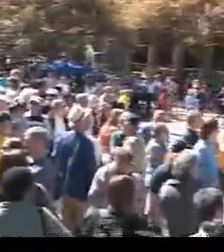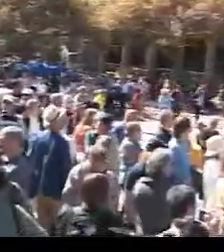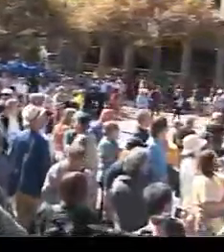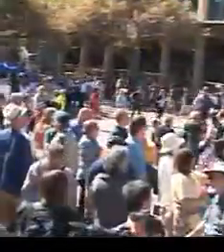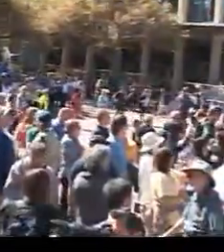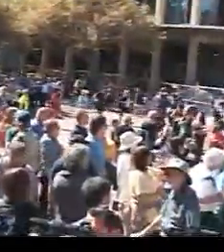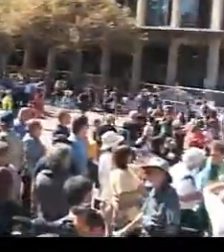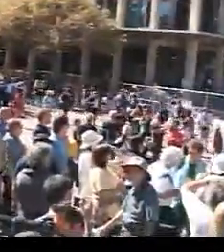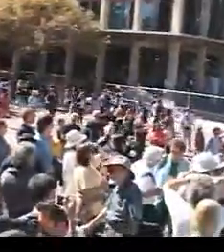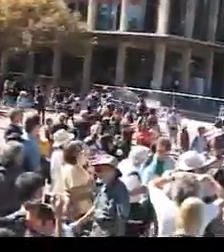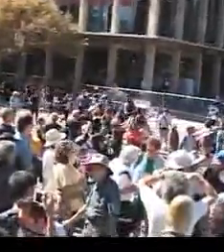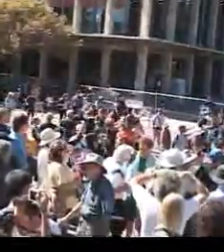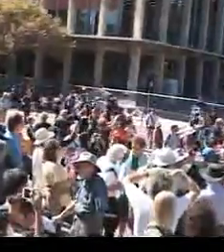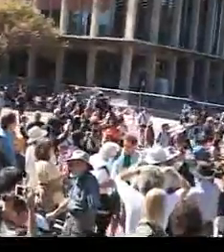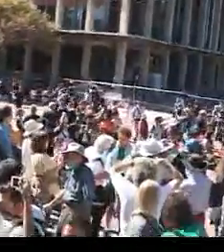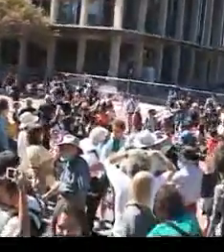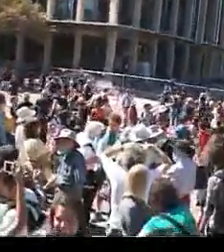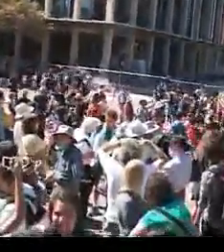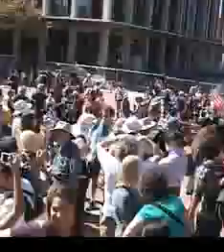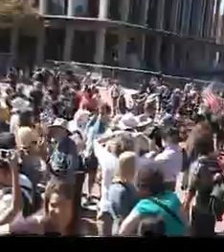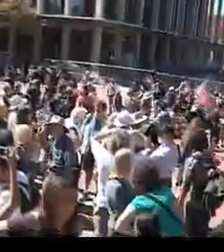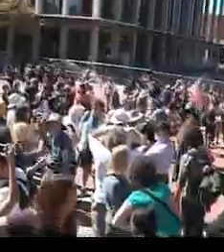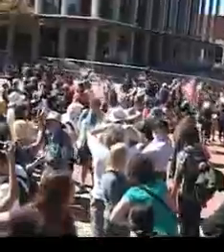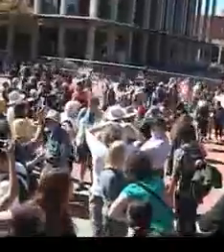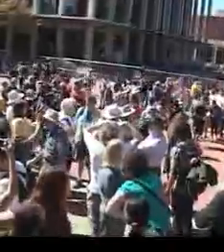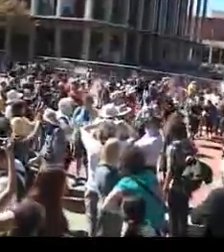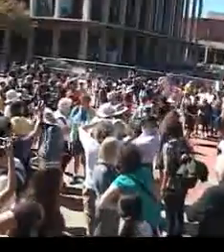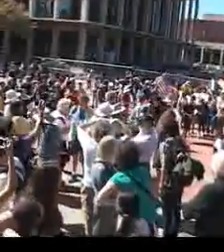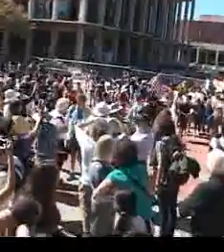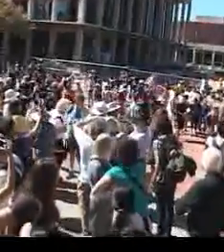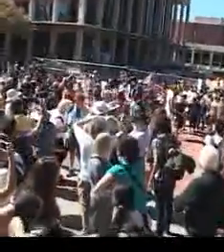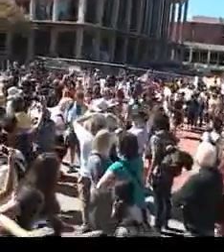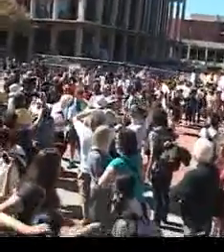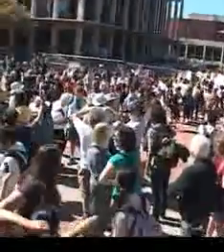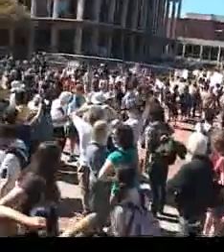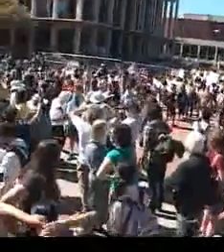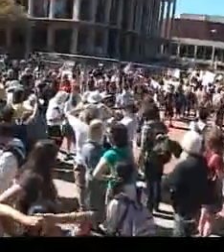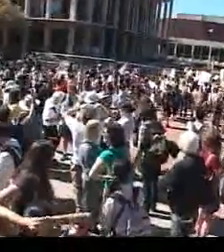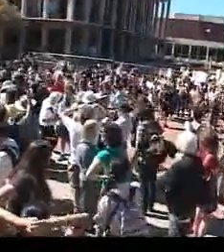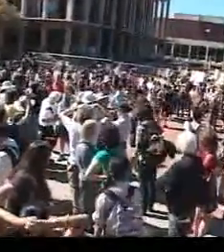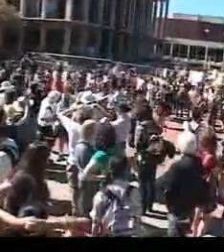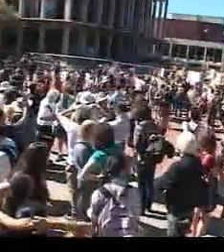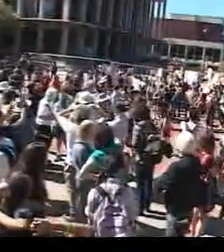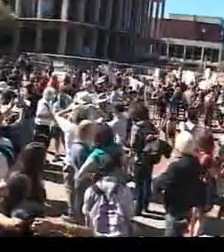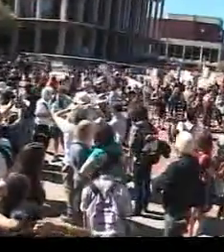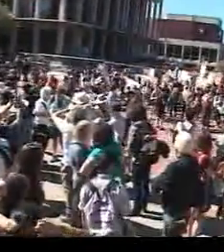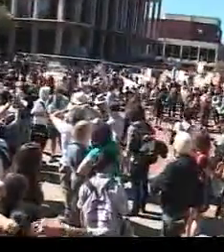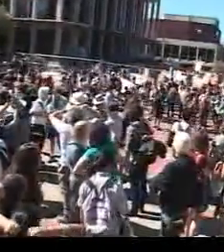We're now having a delegation from the students here.